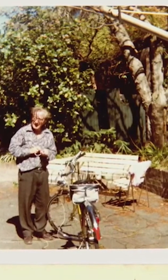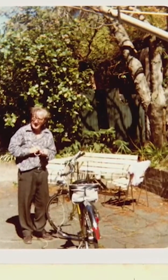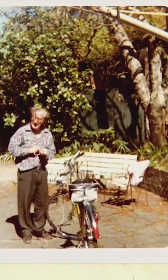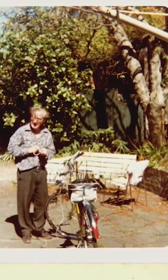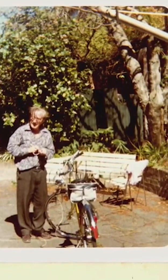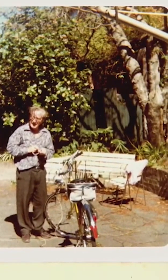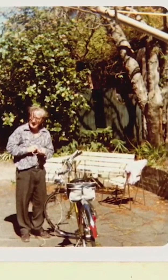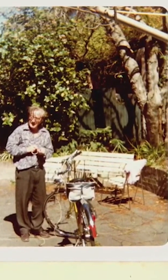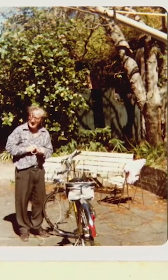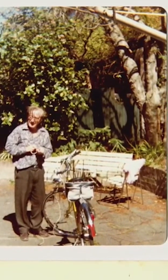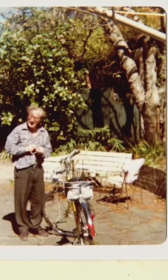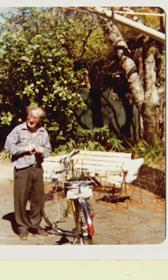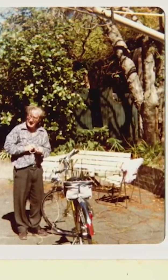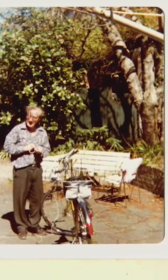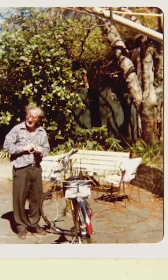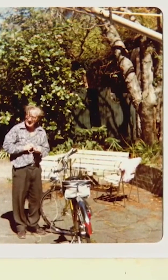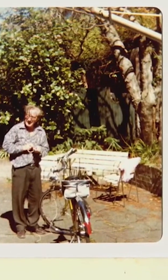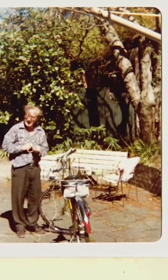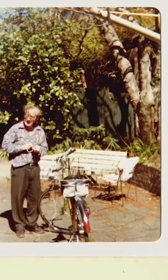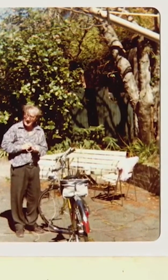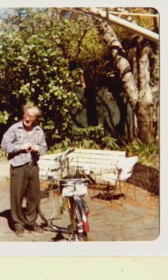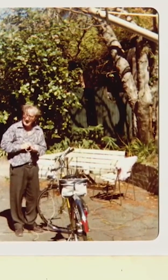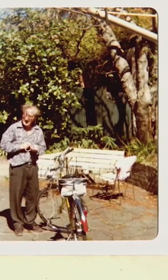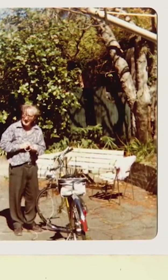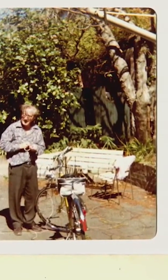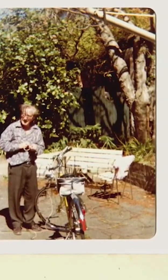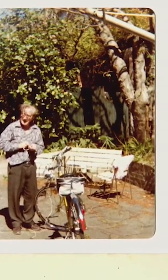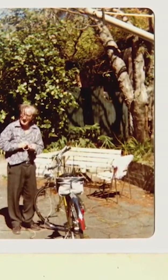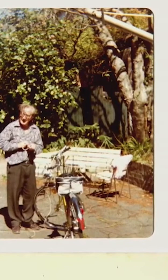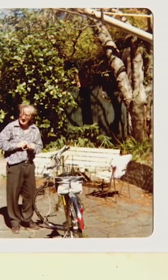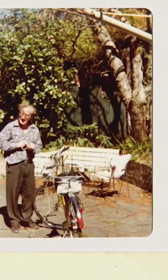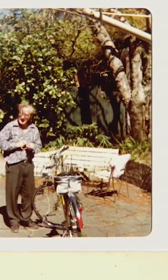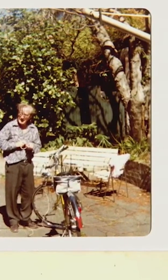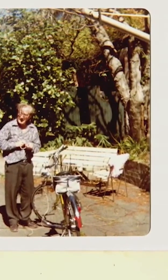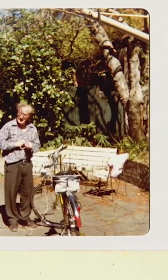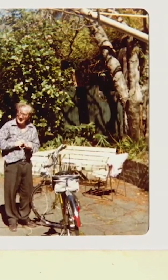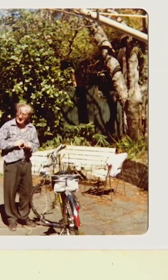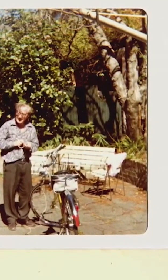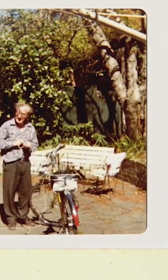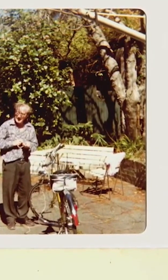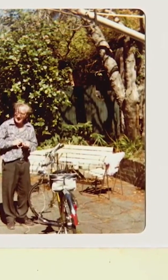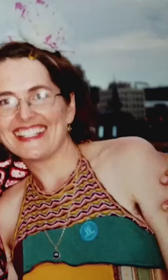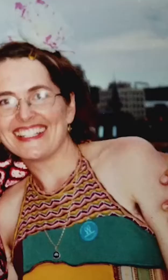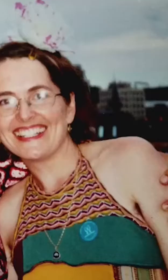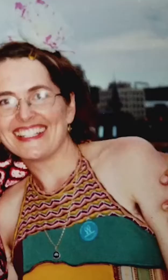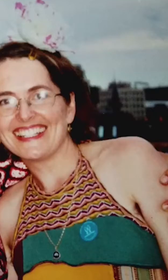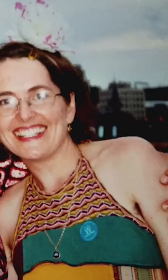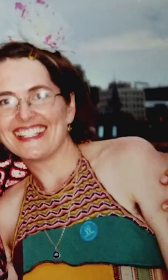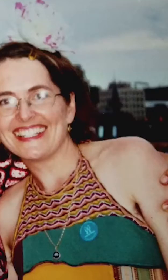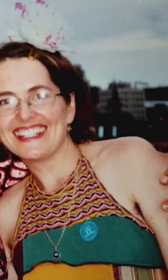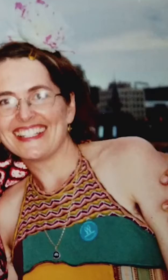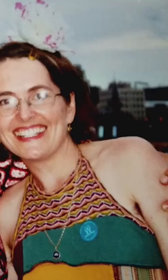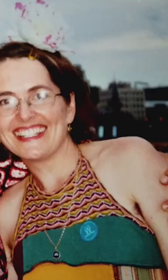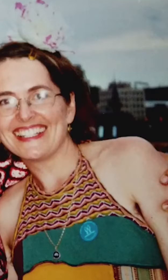Parents don't approve of my sexuality. The gulf between us grows. But